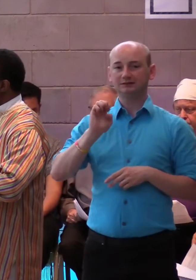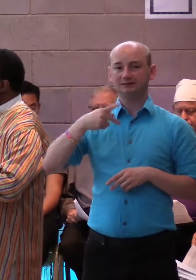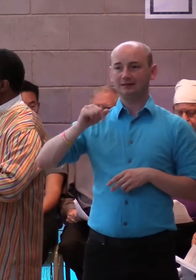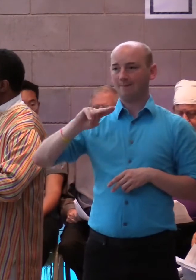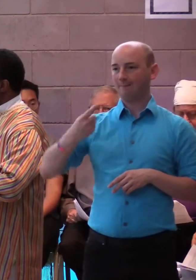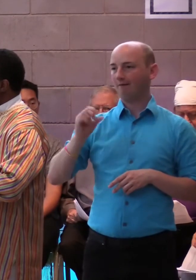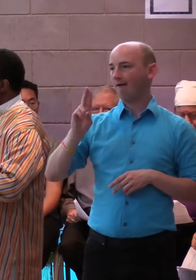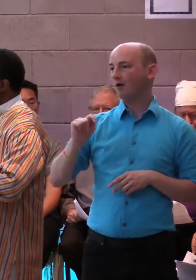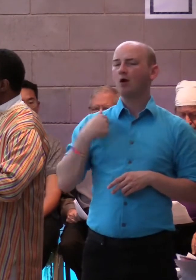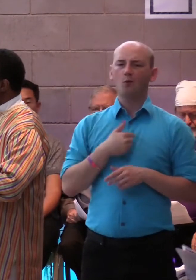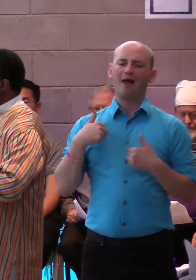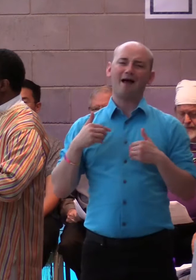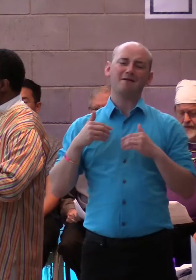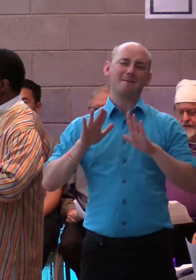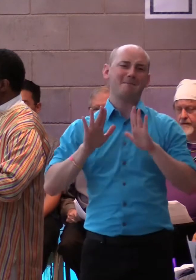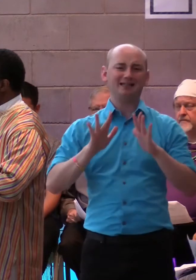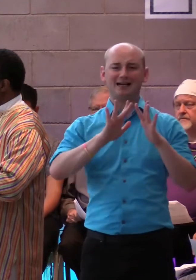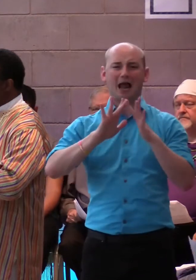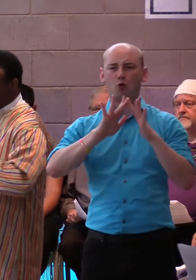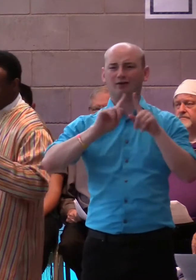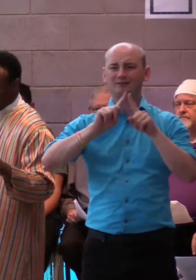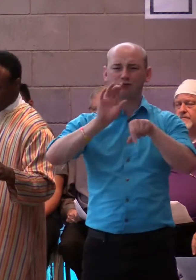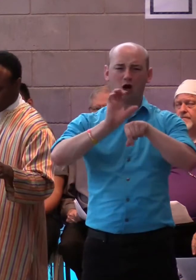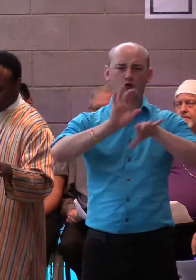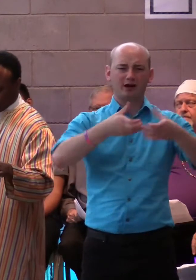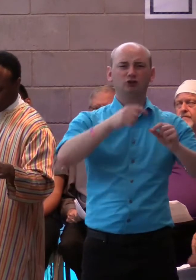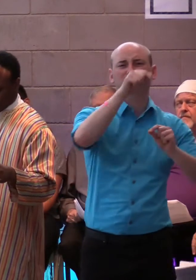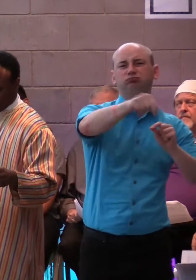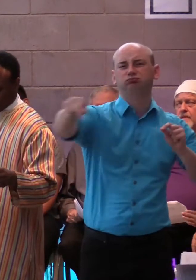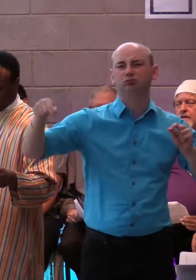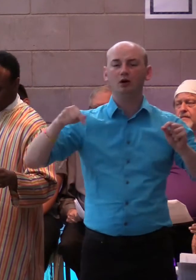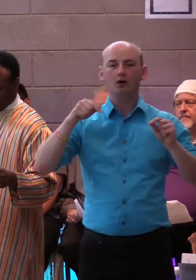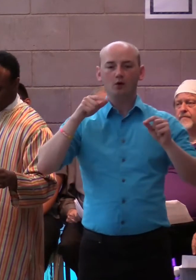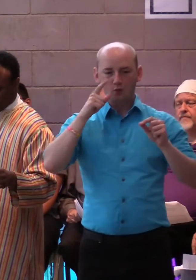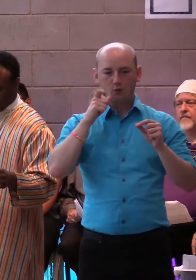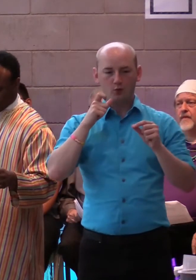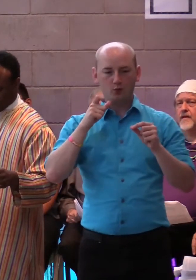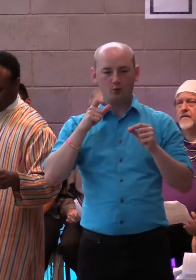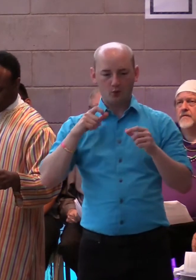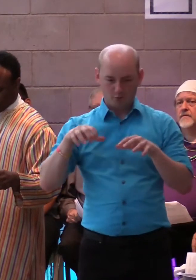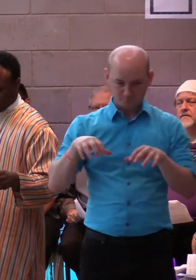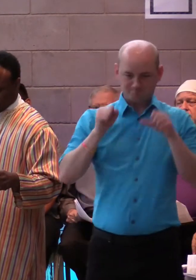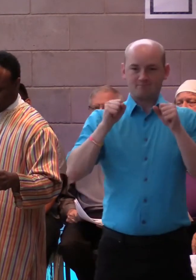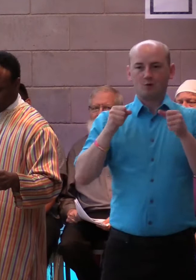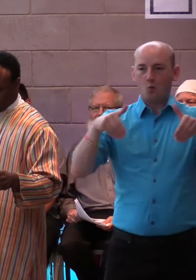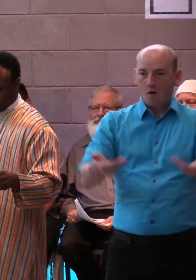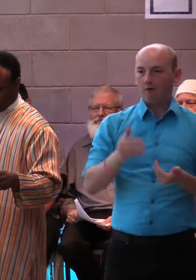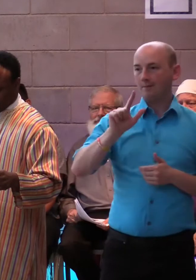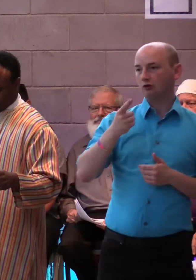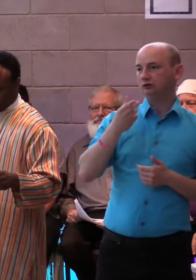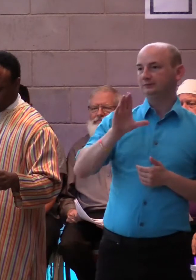network of welcoming congregations who have been the places to incubate LGBT congregations that are here in the